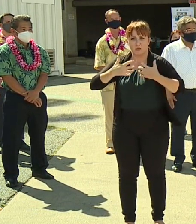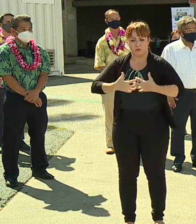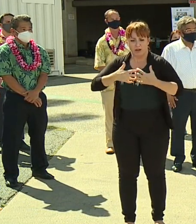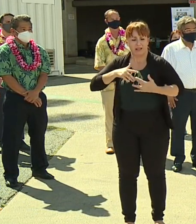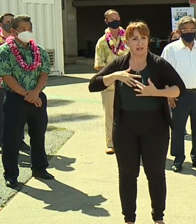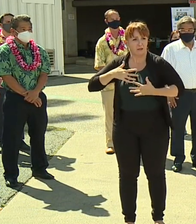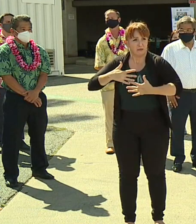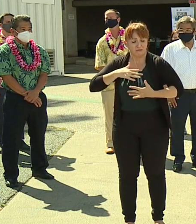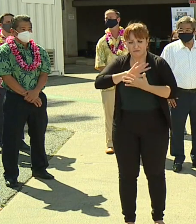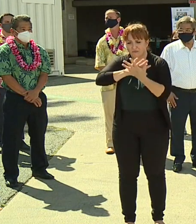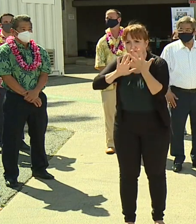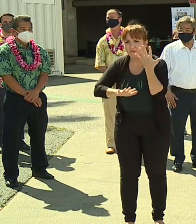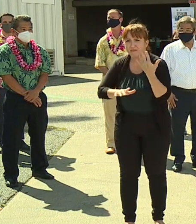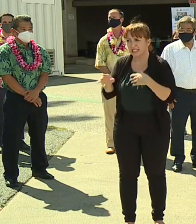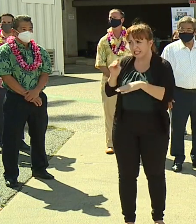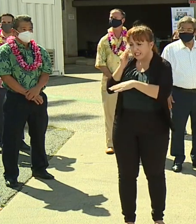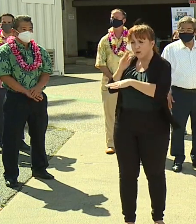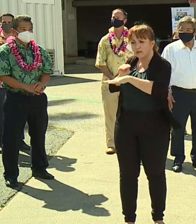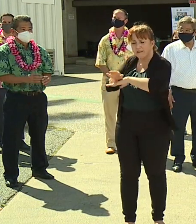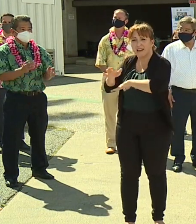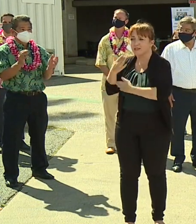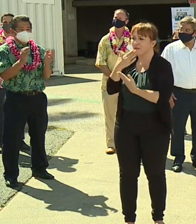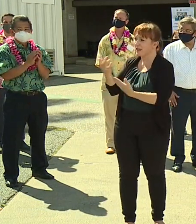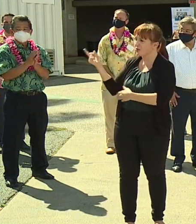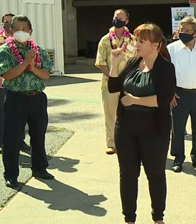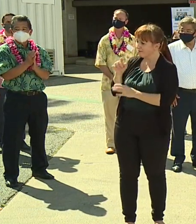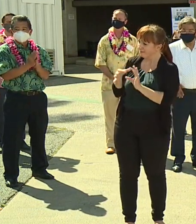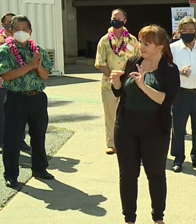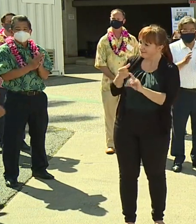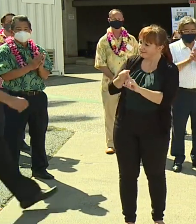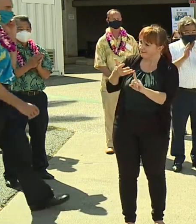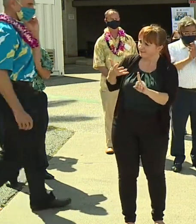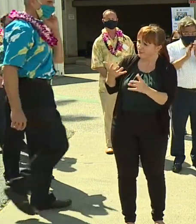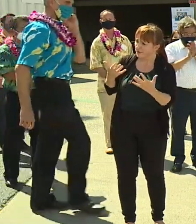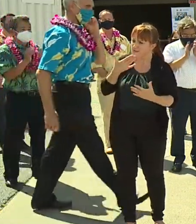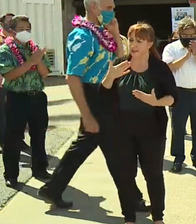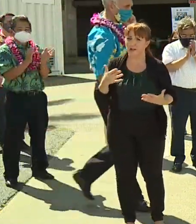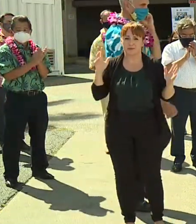else in between. We're really grateful that he's here. So would you like to say a few words? Thank you.